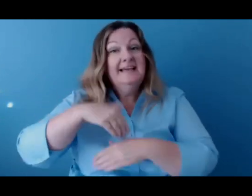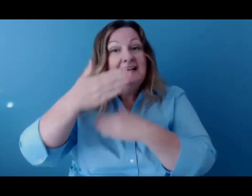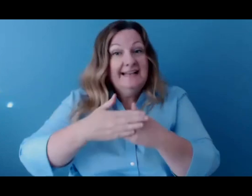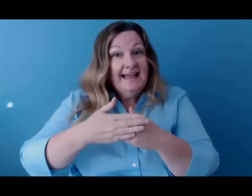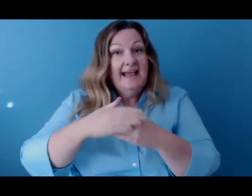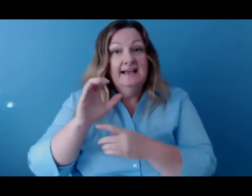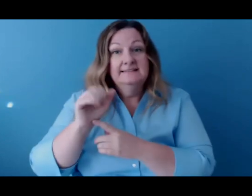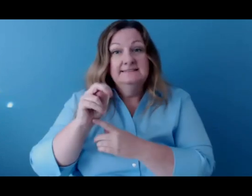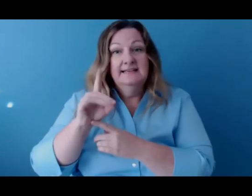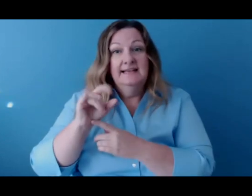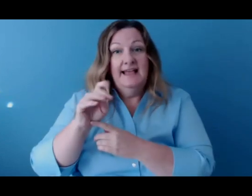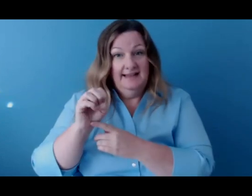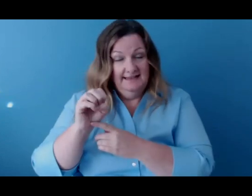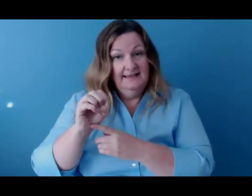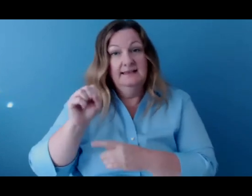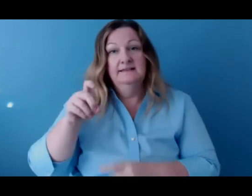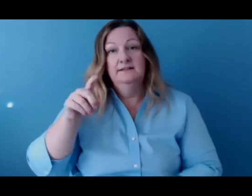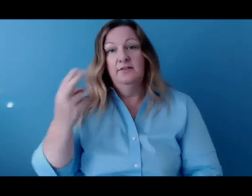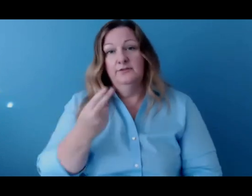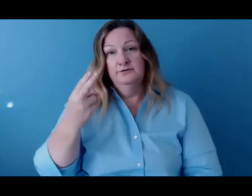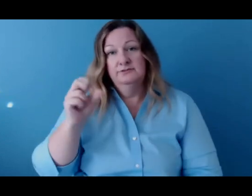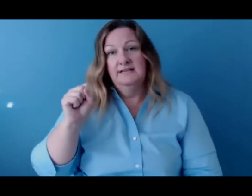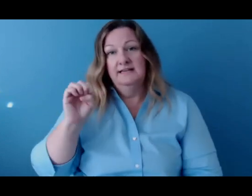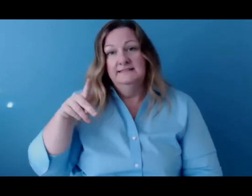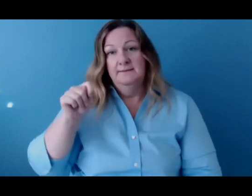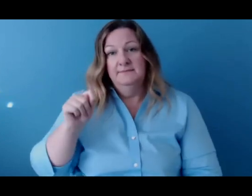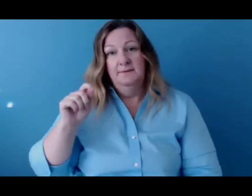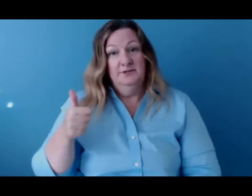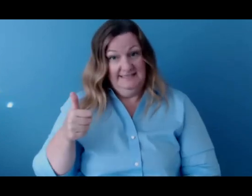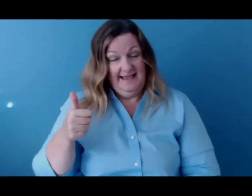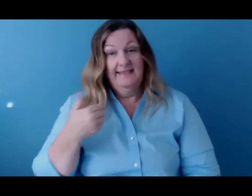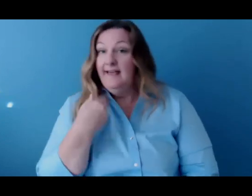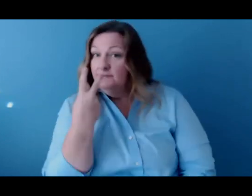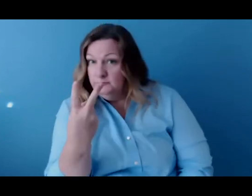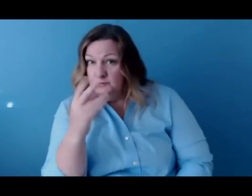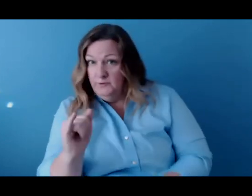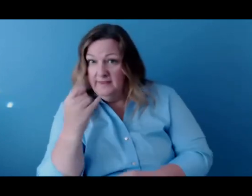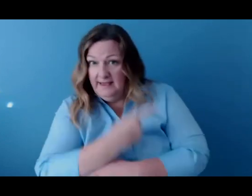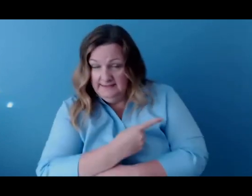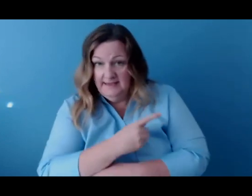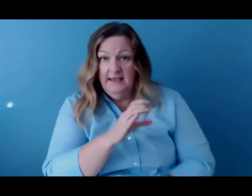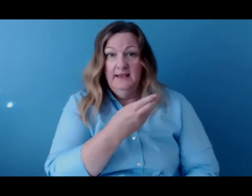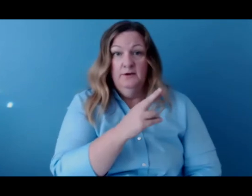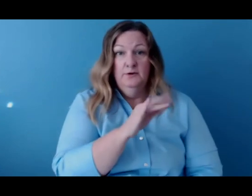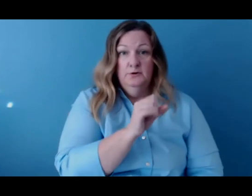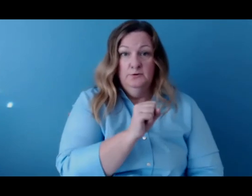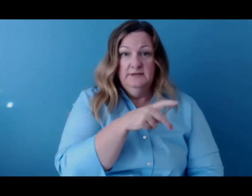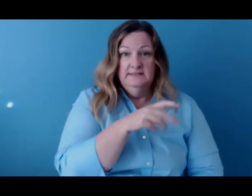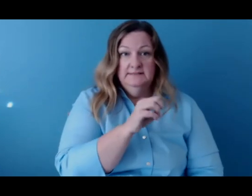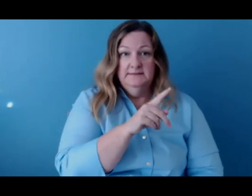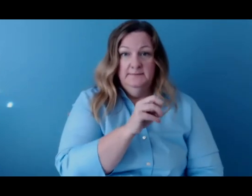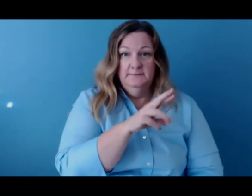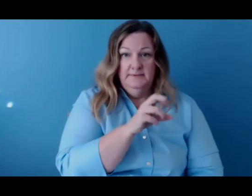will be next Thursday, September 10th, and we actually have two. So we'll be holding Chris Peterson, who is in